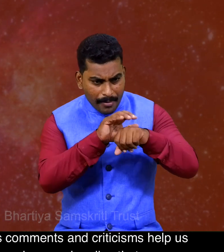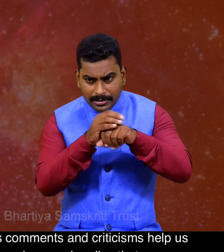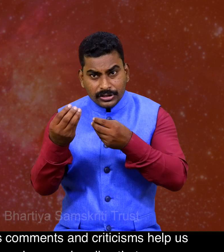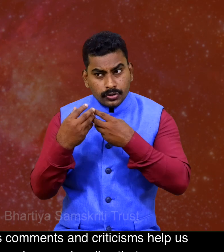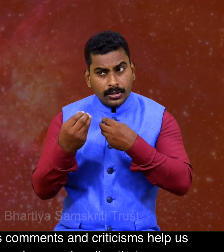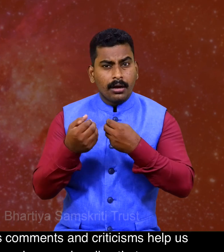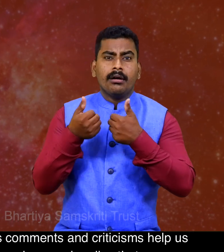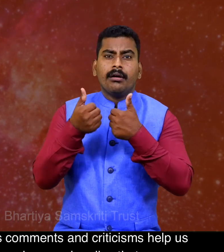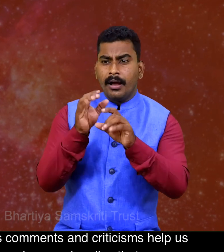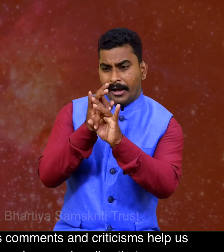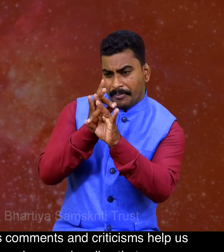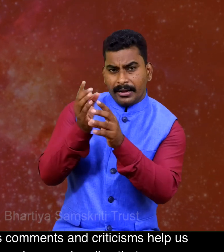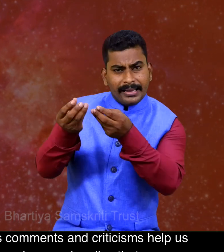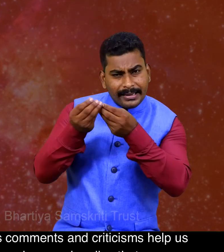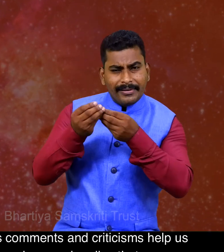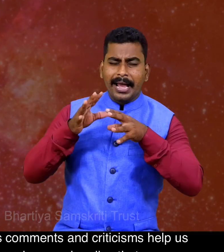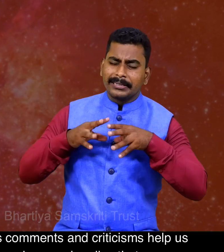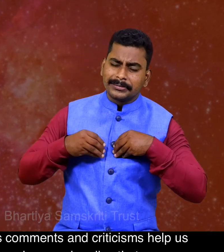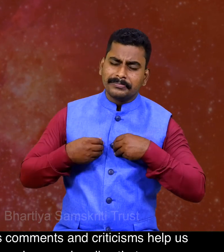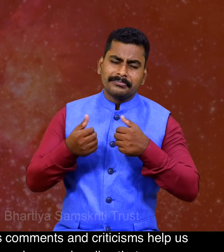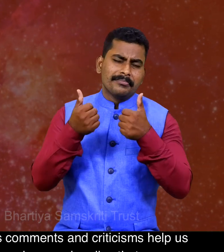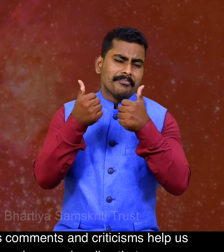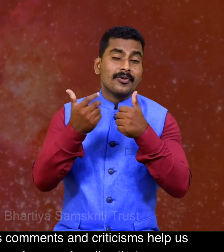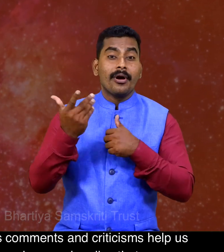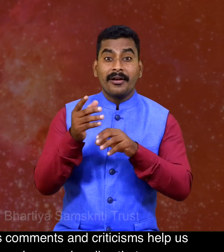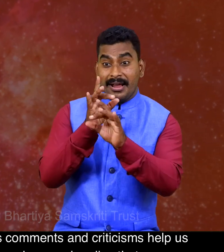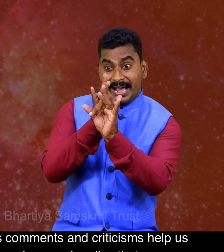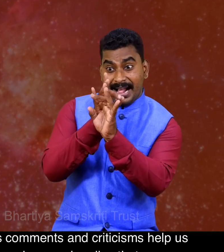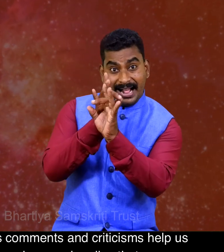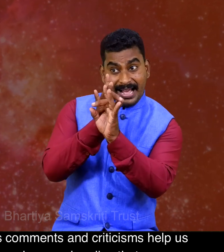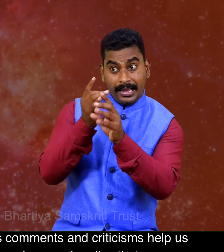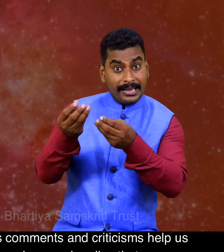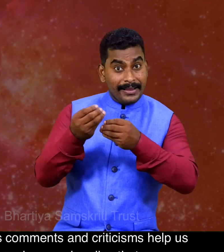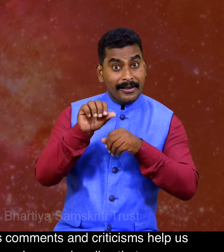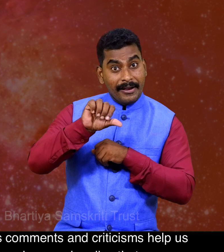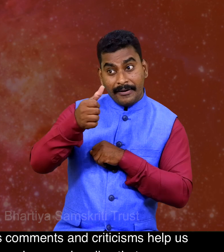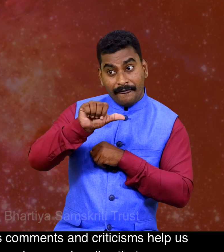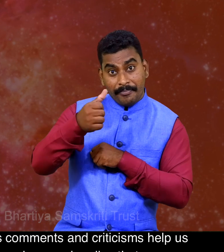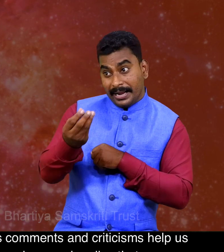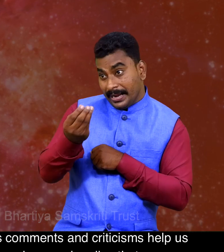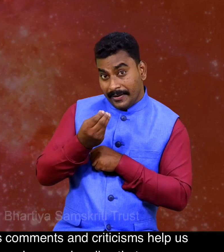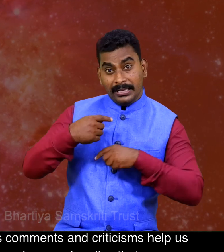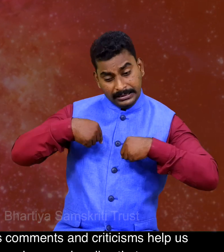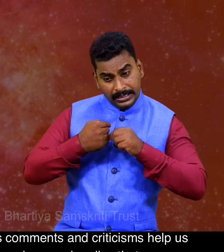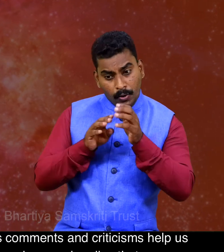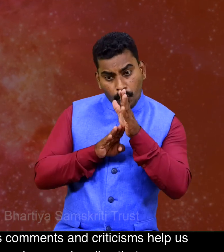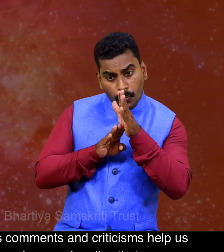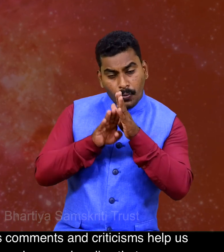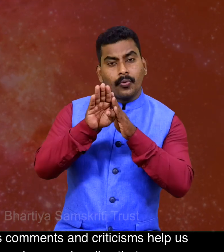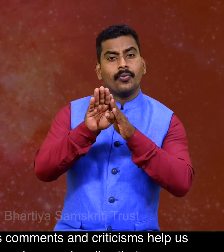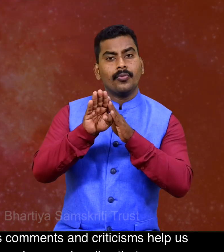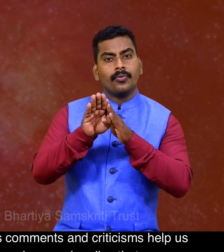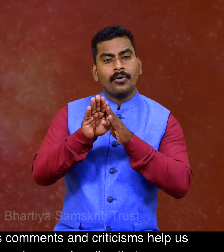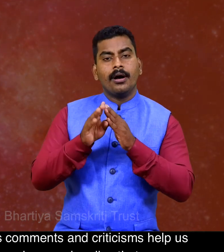because his comments and criticisms help us improve ourselves and